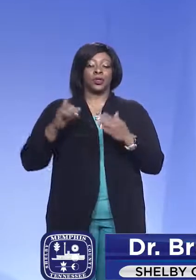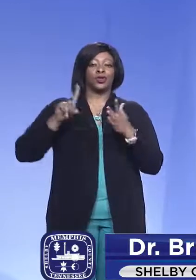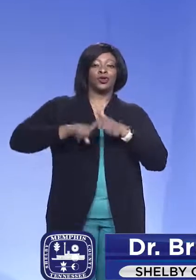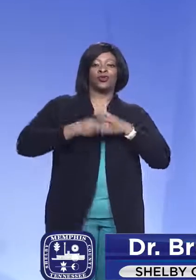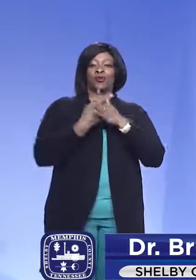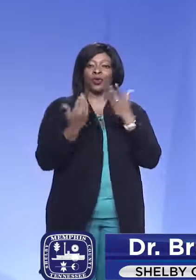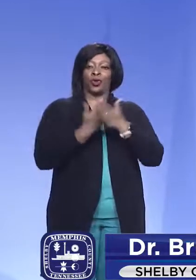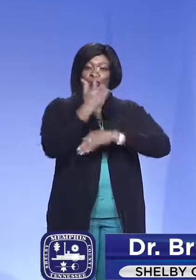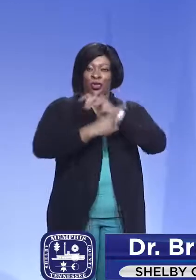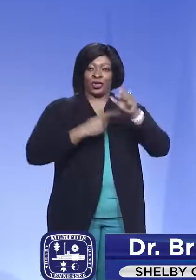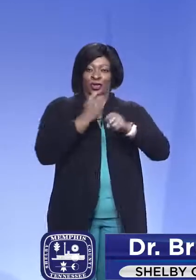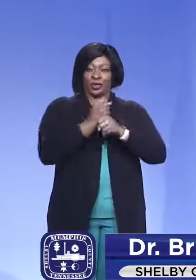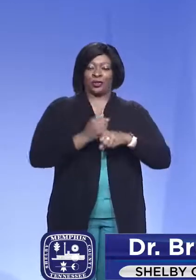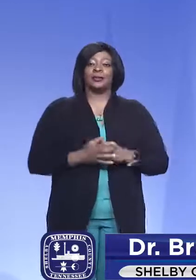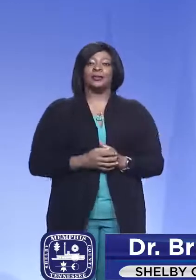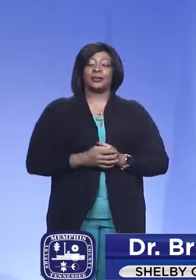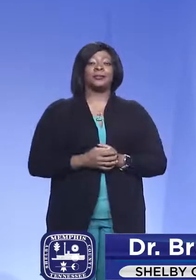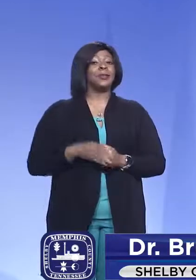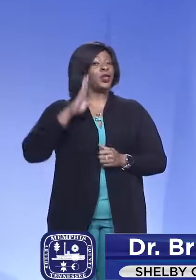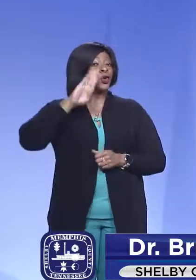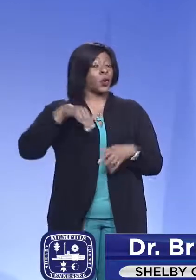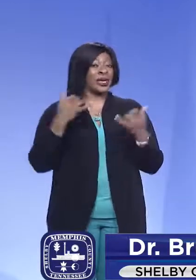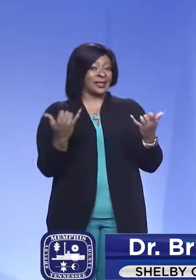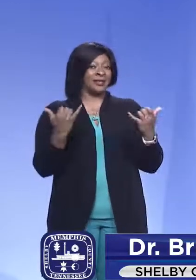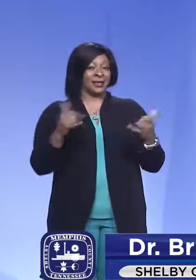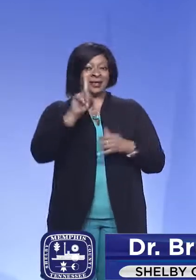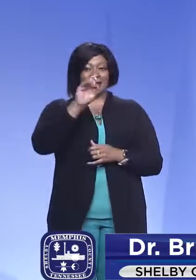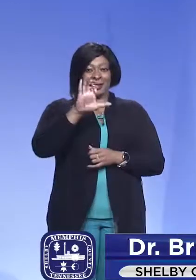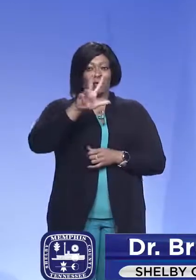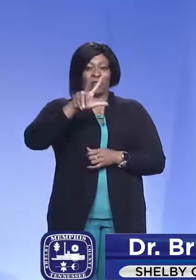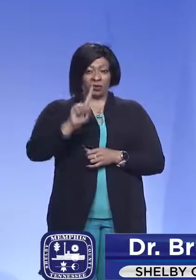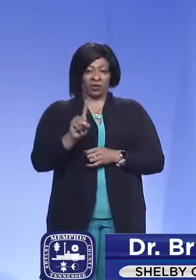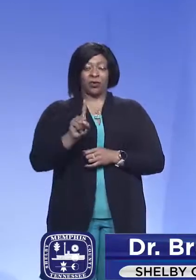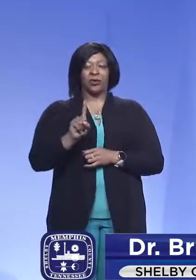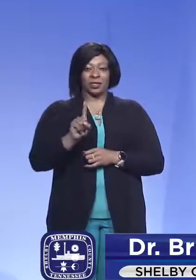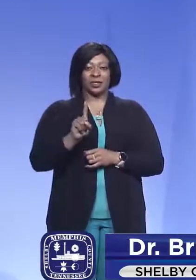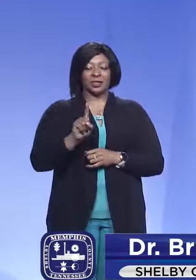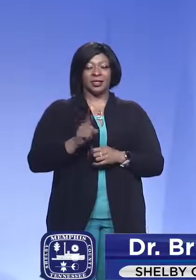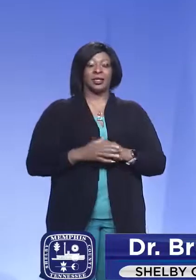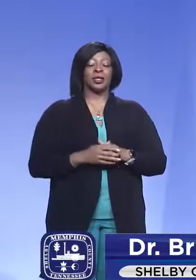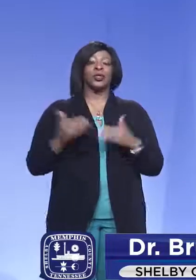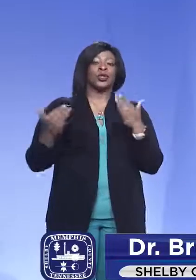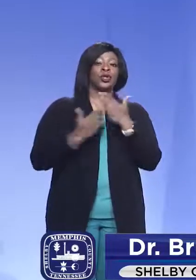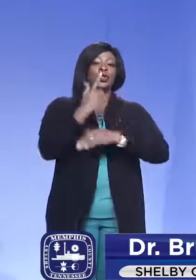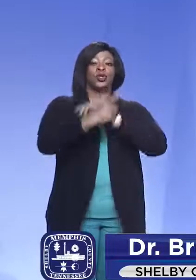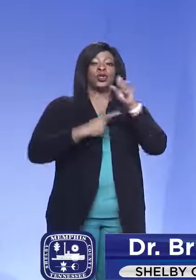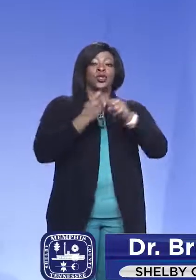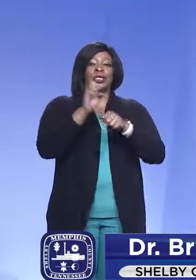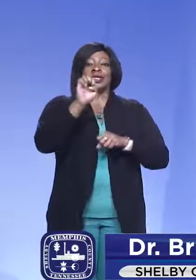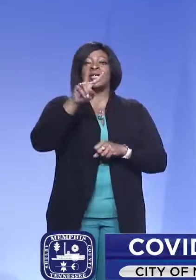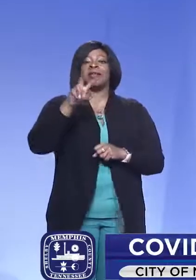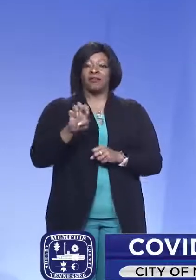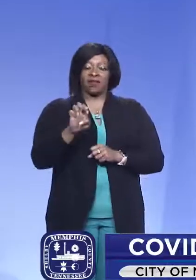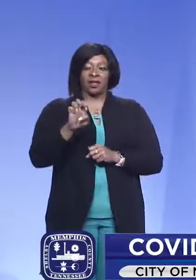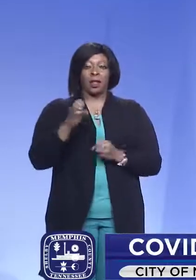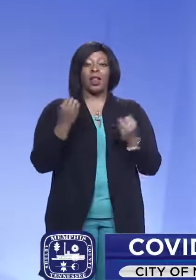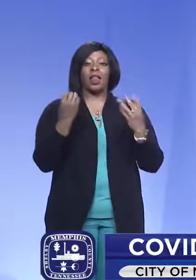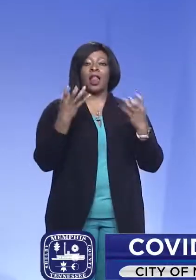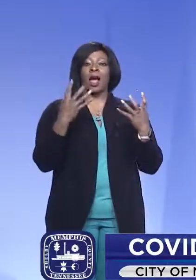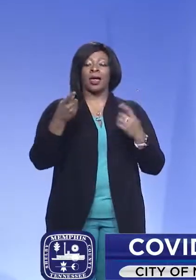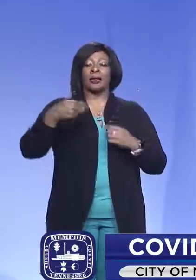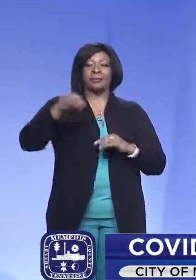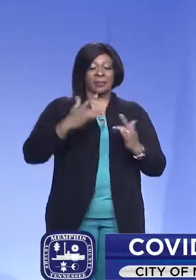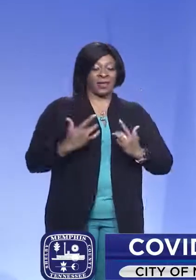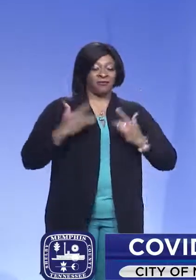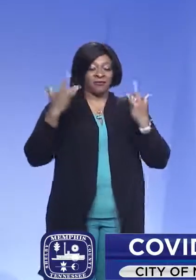year. As we well know, today is December 31st. New Year's Eve. A lot of events